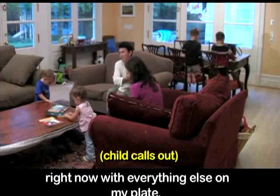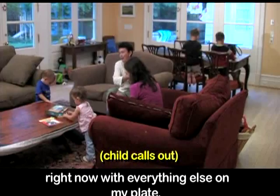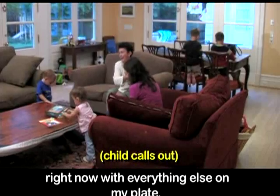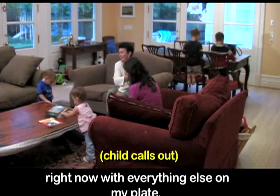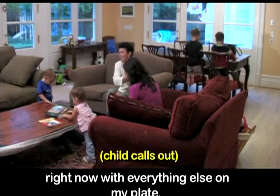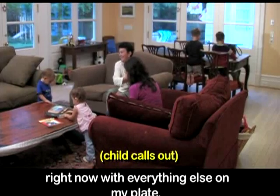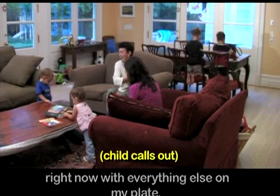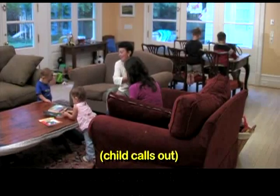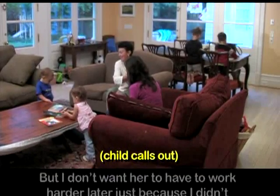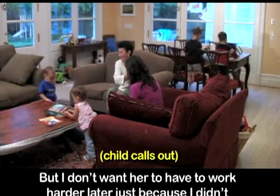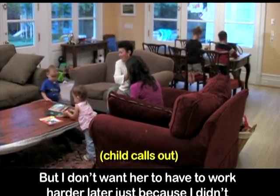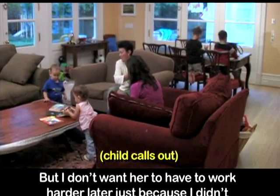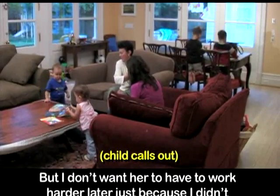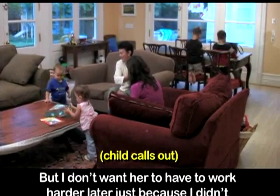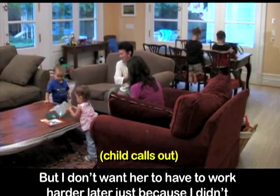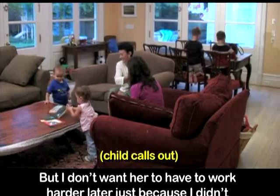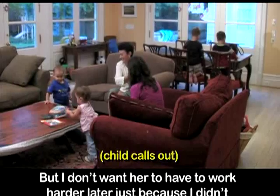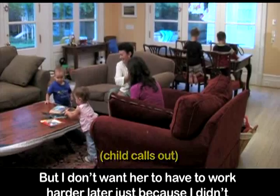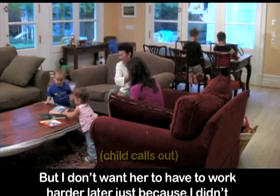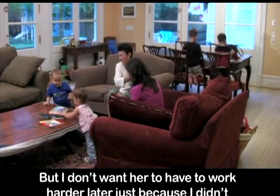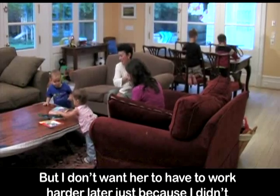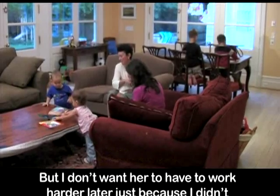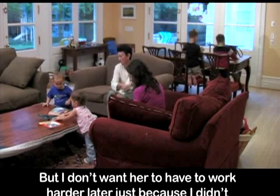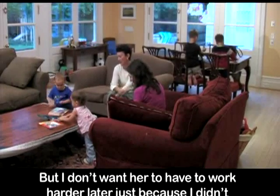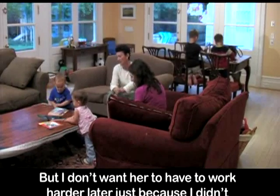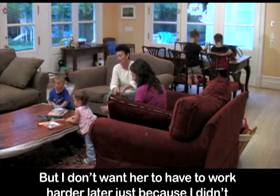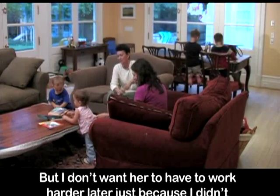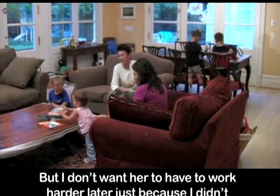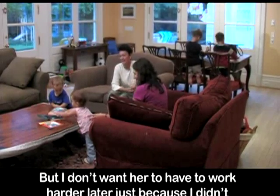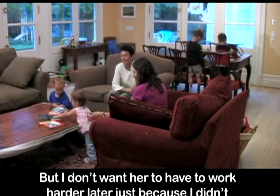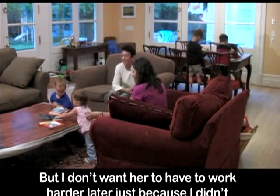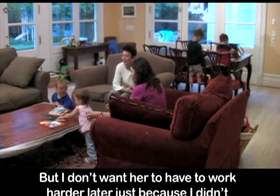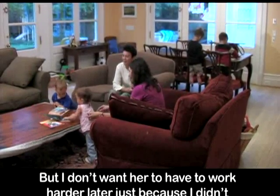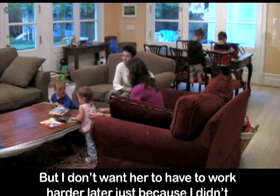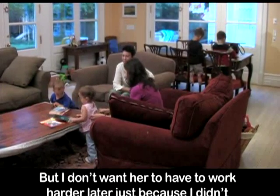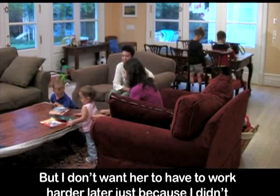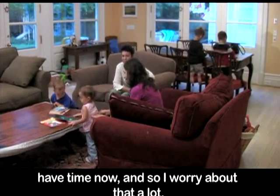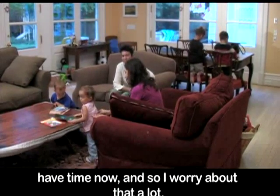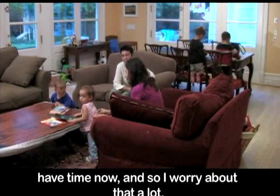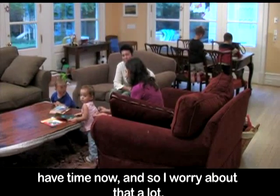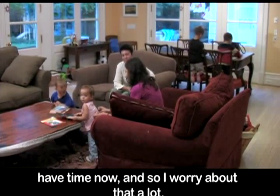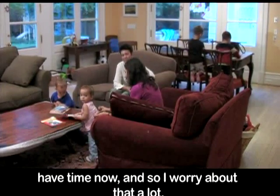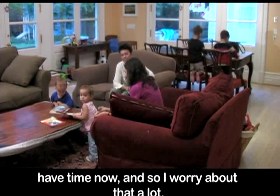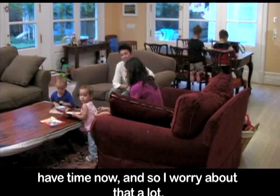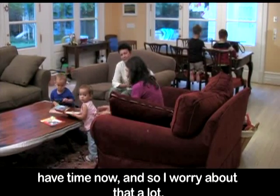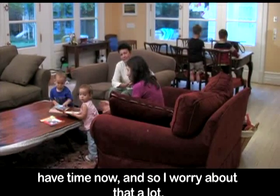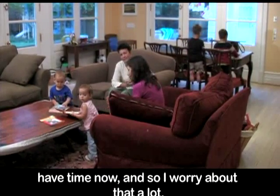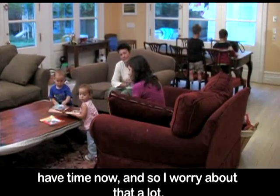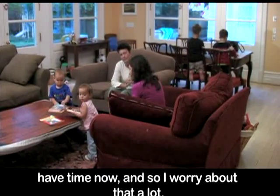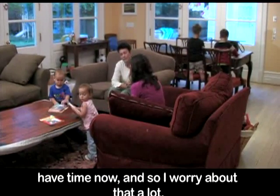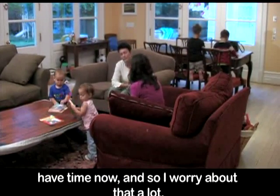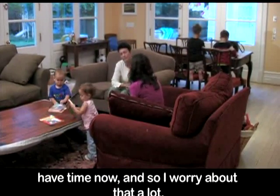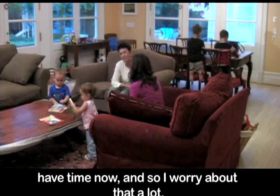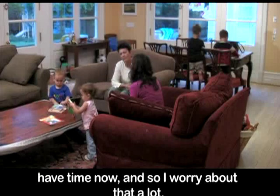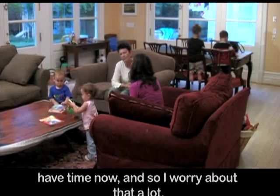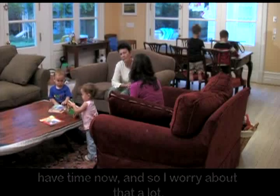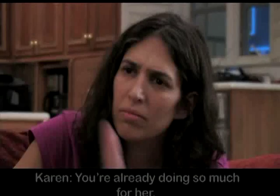on my plate. But I don't want her to have to work harder later just because I didn't have time now. And so I worry about that a lot. You're